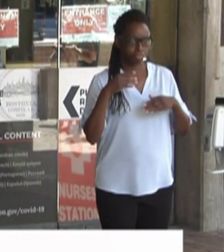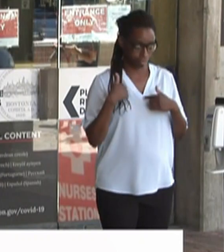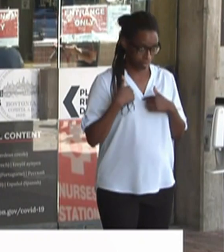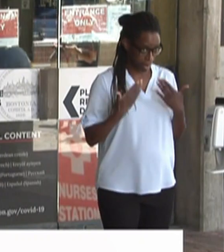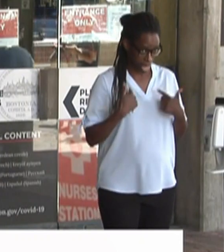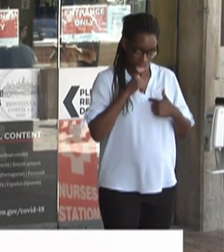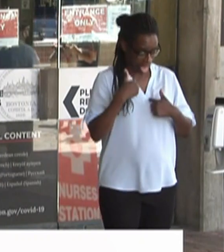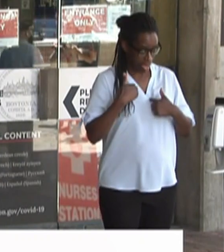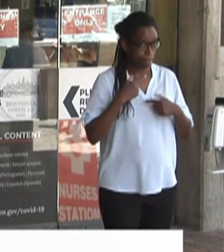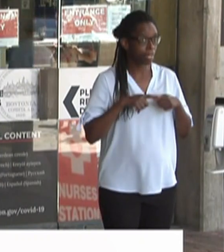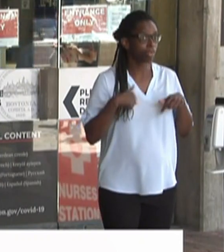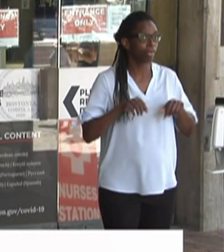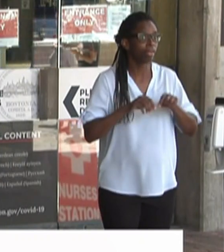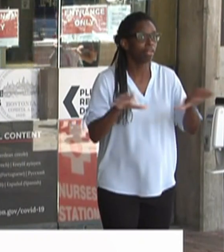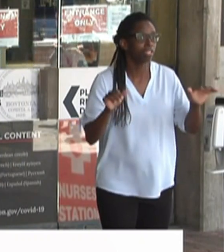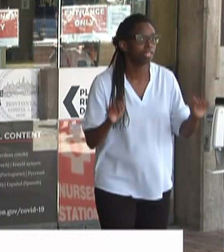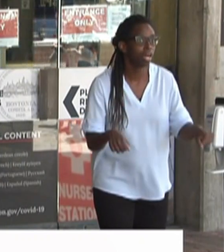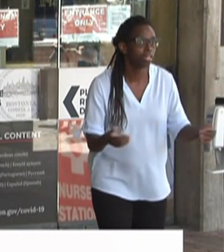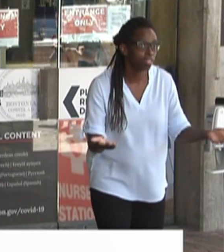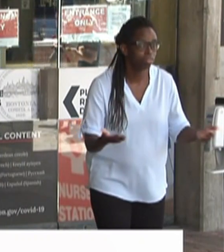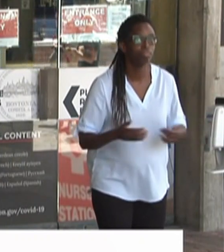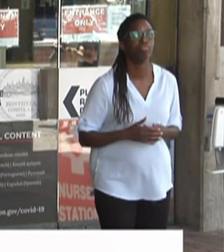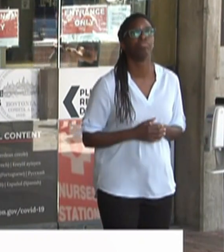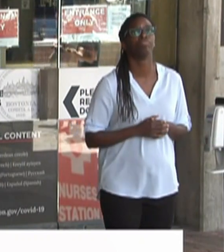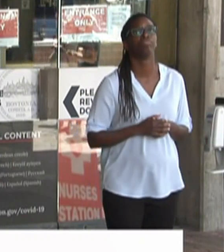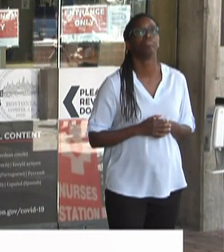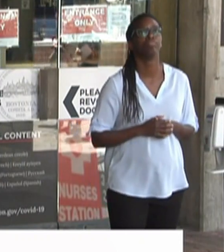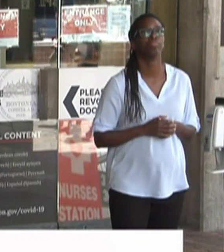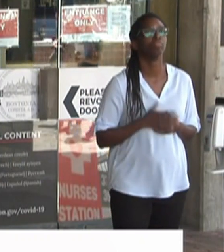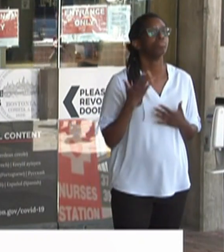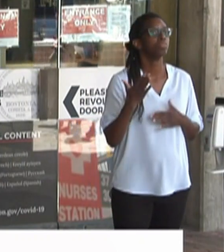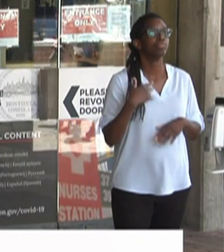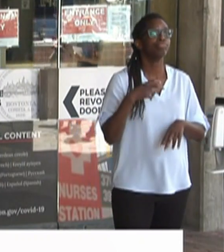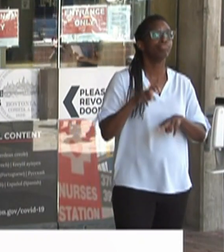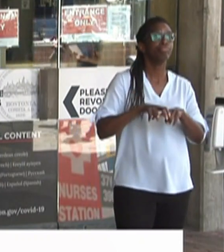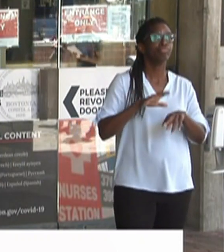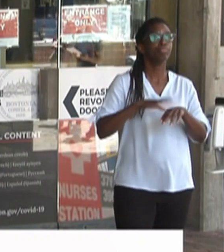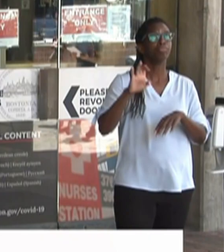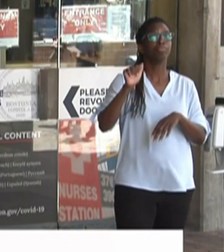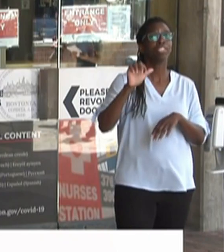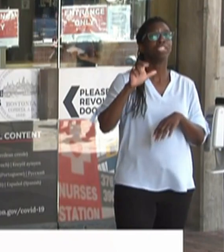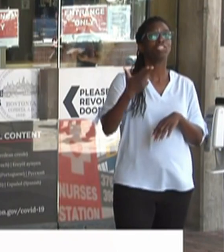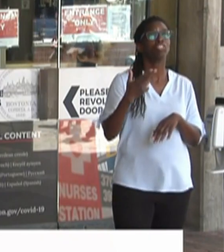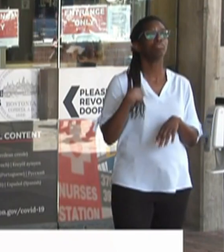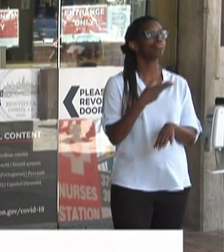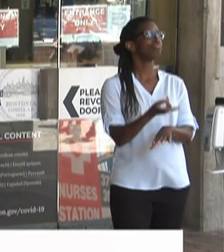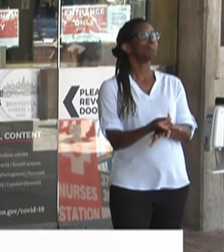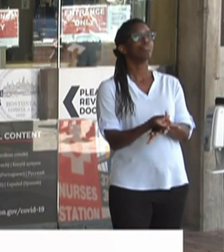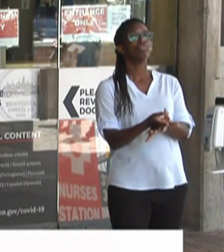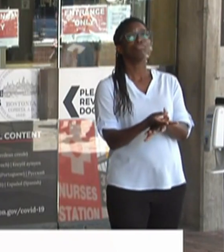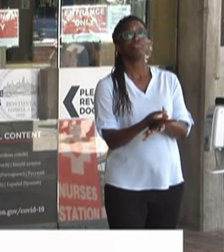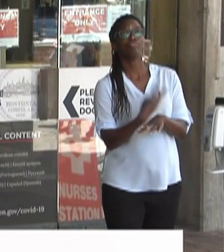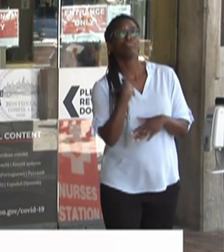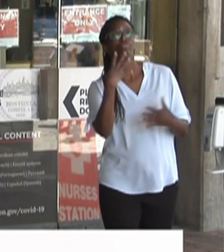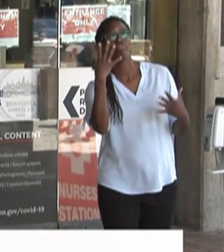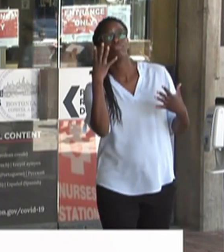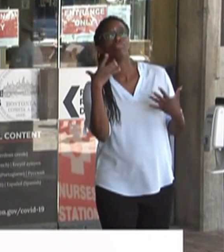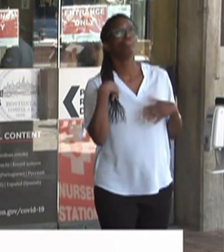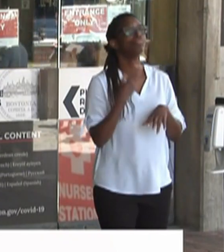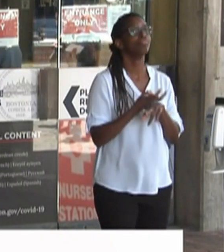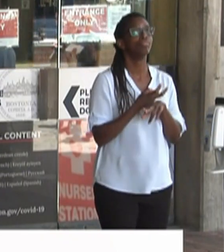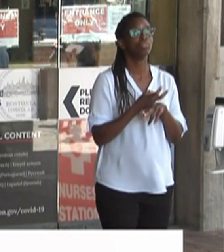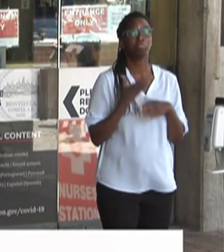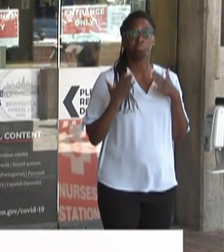spread it around. So that's sitting at the beach next to each other, 2-3 feet apart, not physical distancing. That means going to a